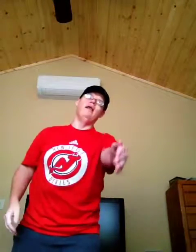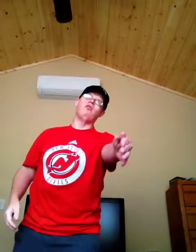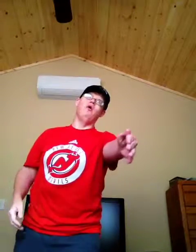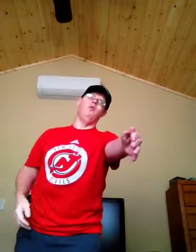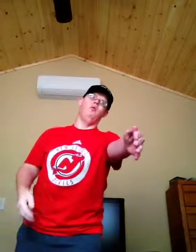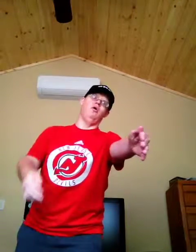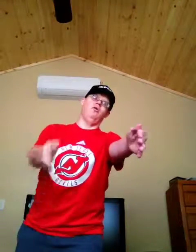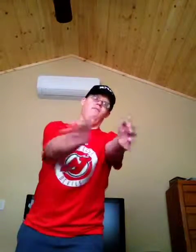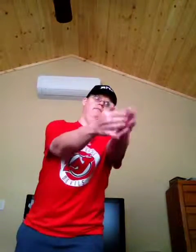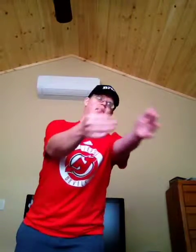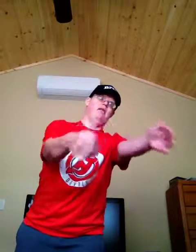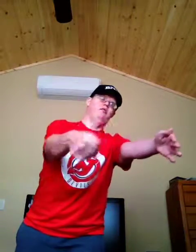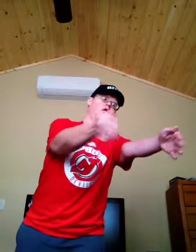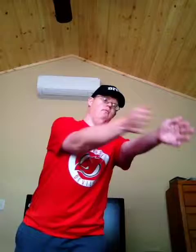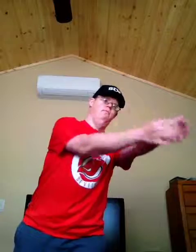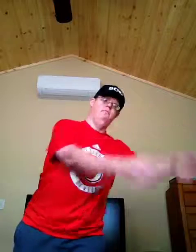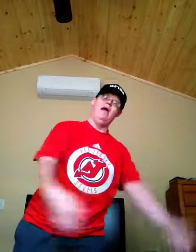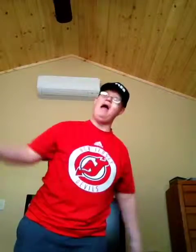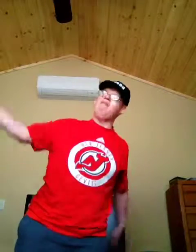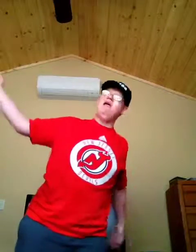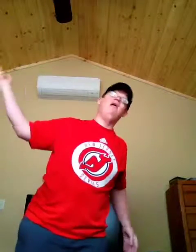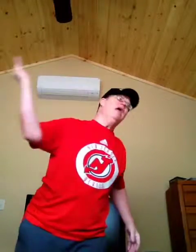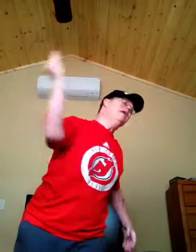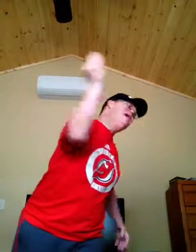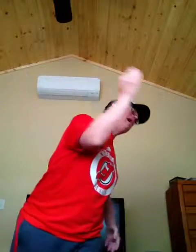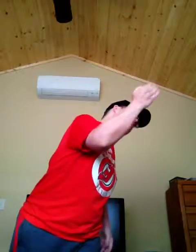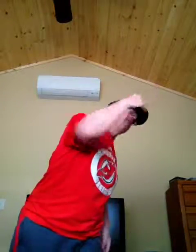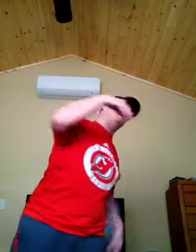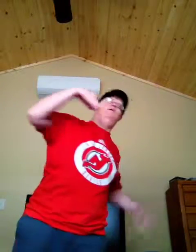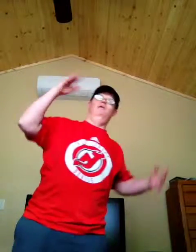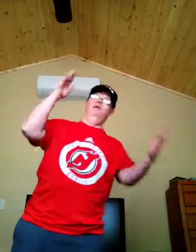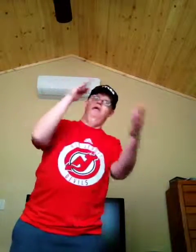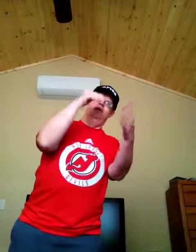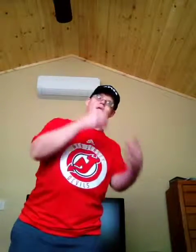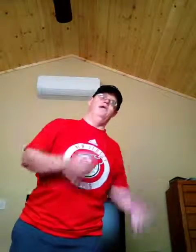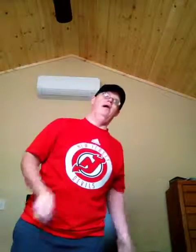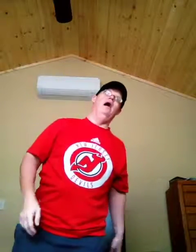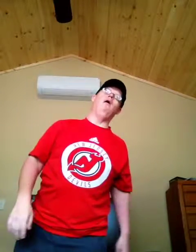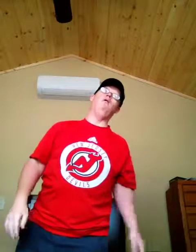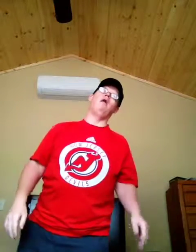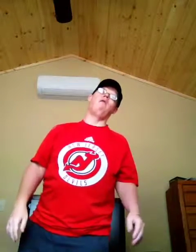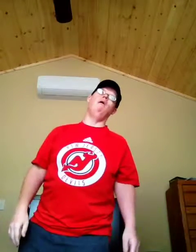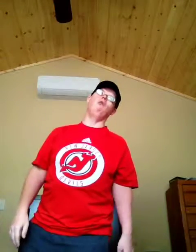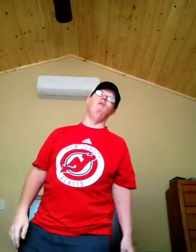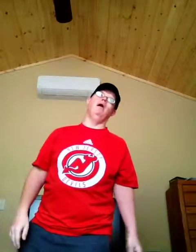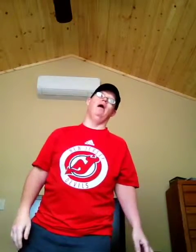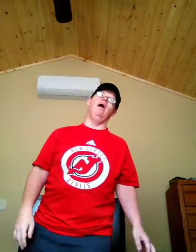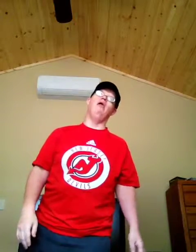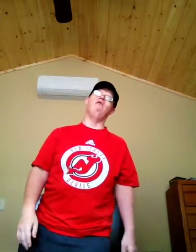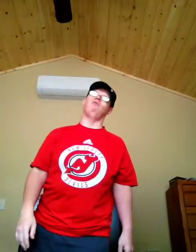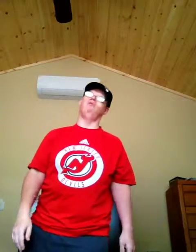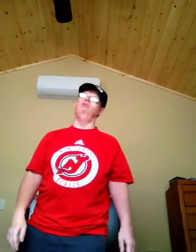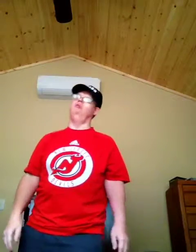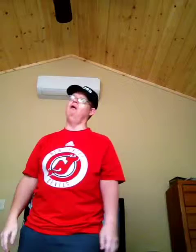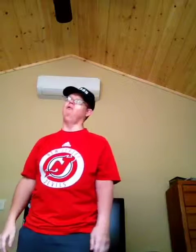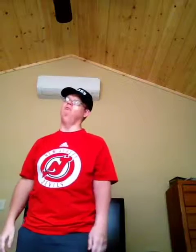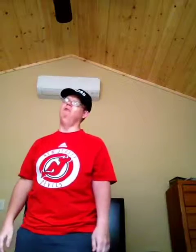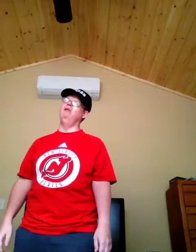"Let's go, boys, let's go." Every Yankee player, one came up to me. I think it was Dale Stewart. No,